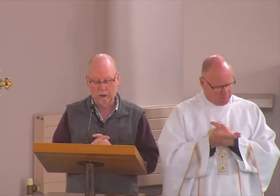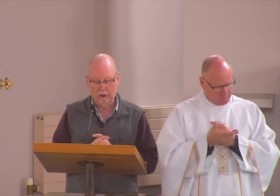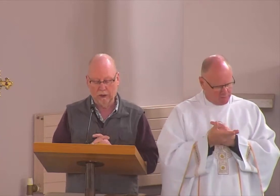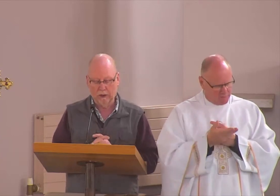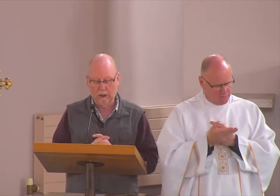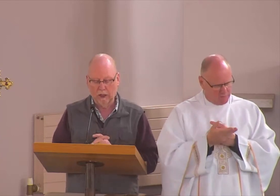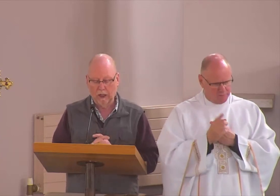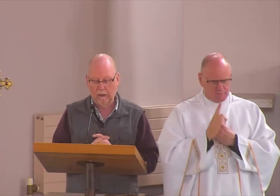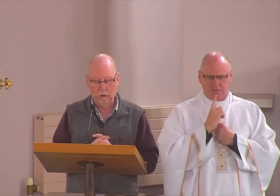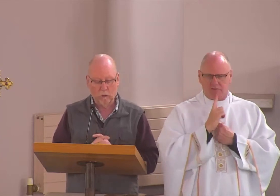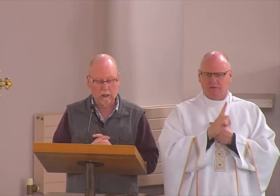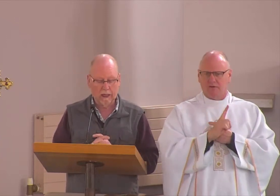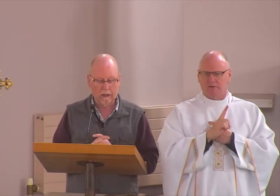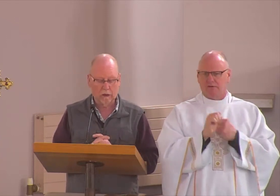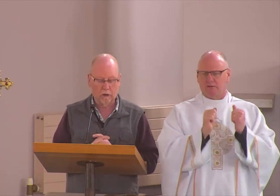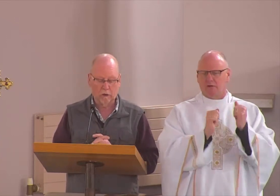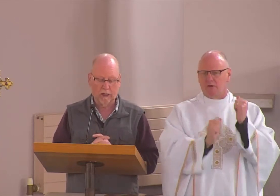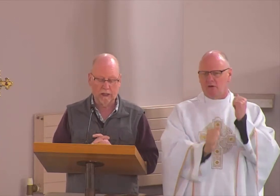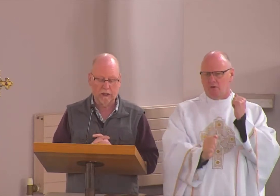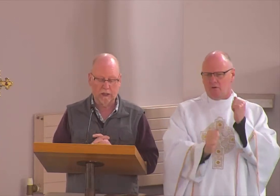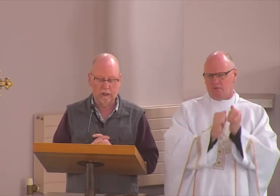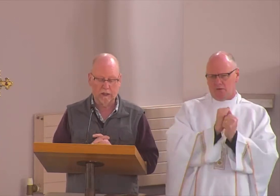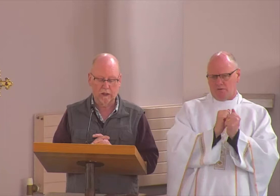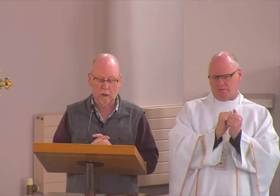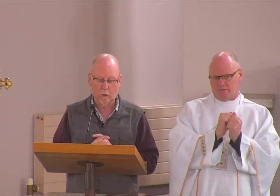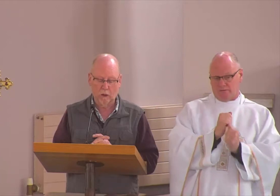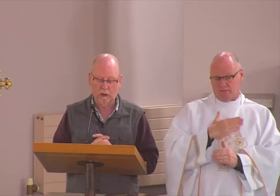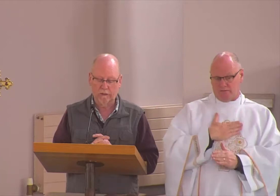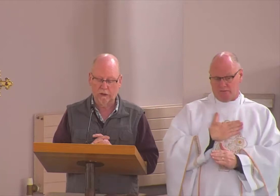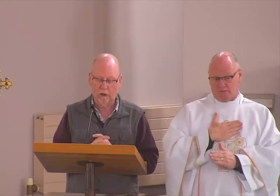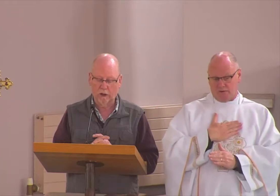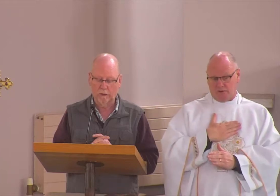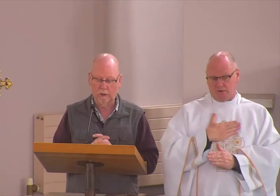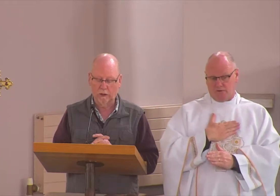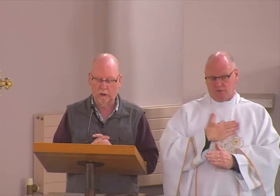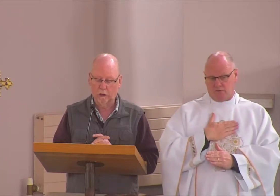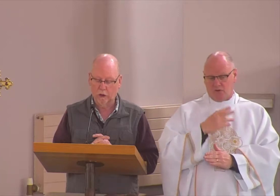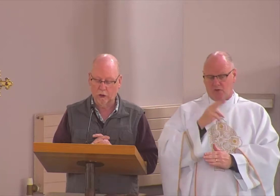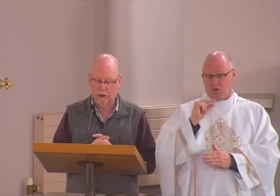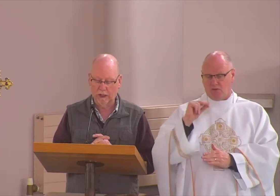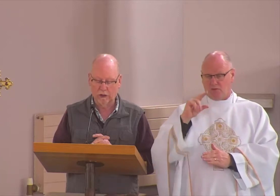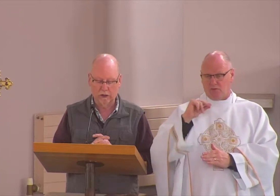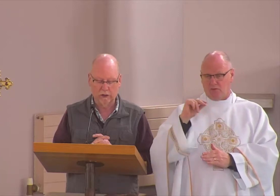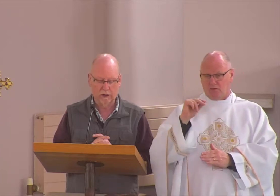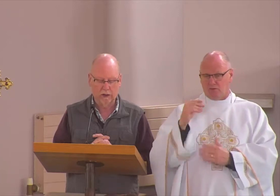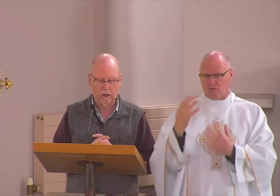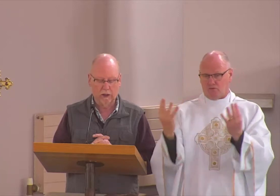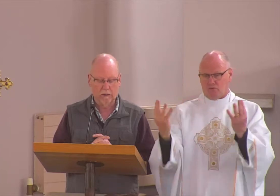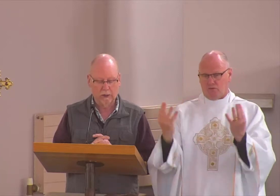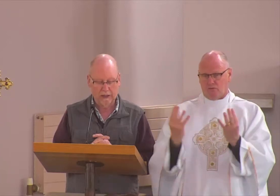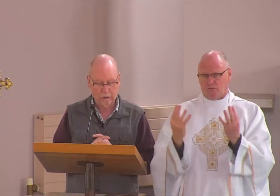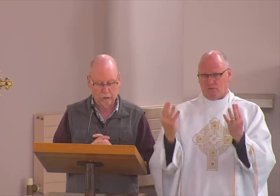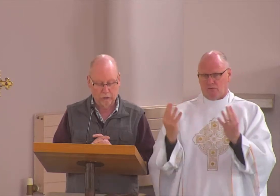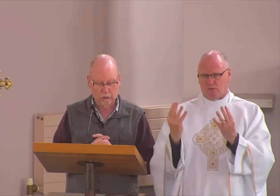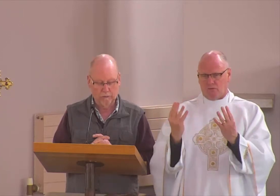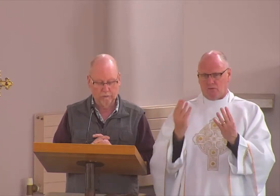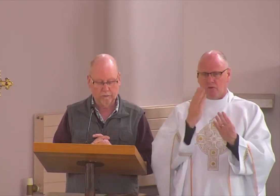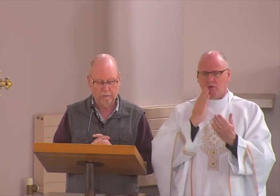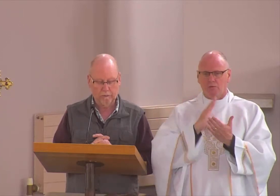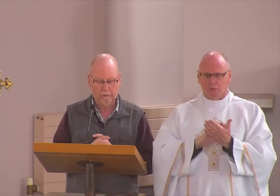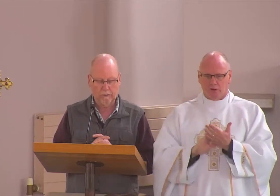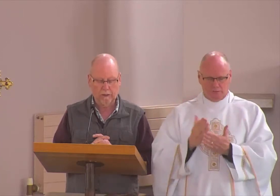Brothers, if you would like to address some words of encouragement to the congregation, please do so.